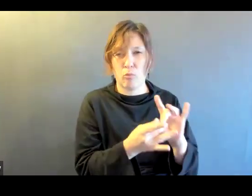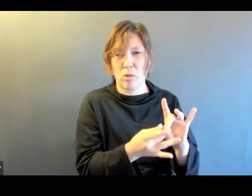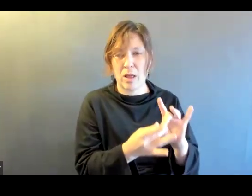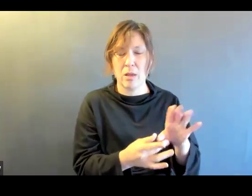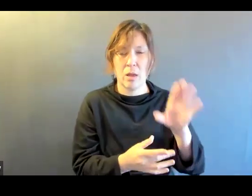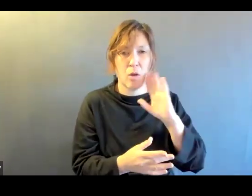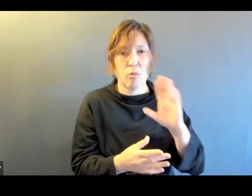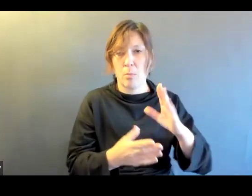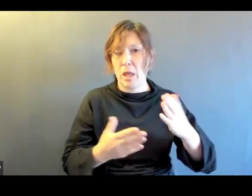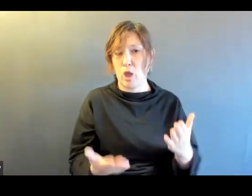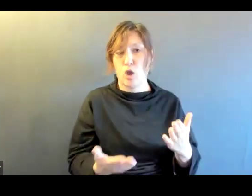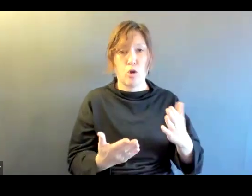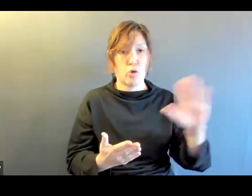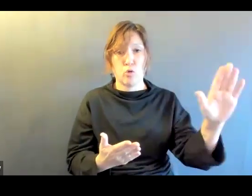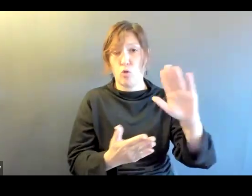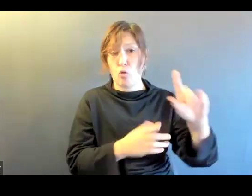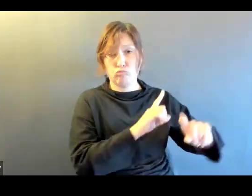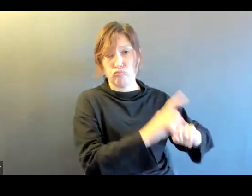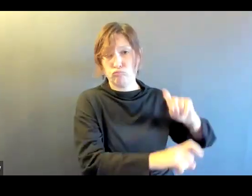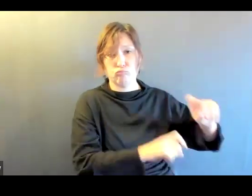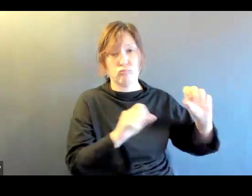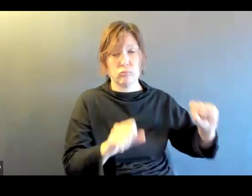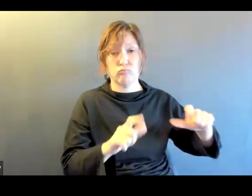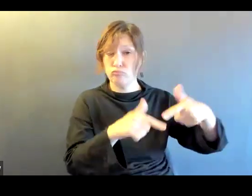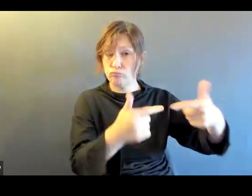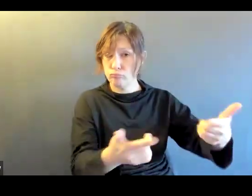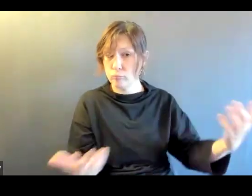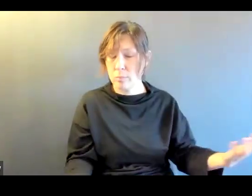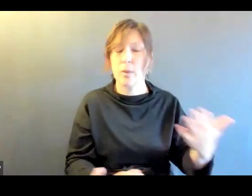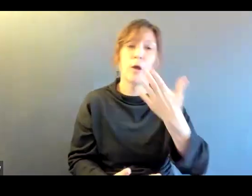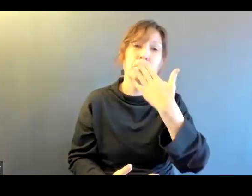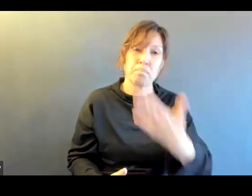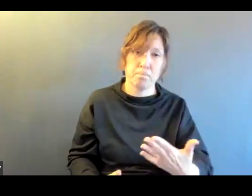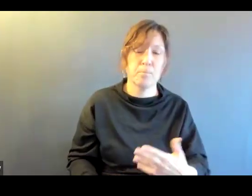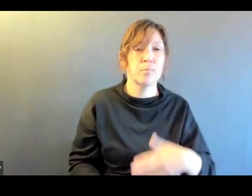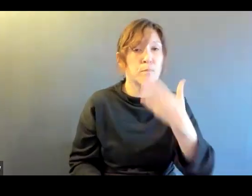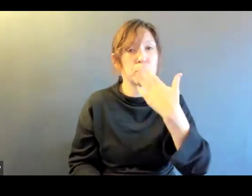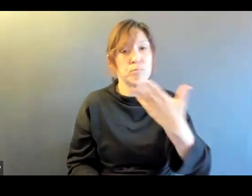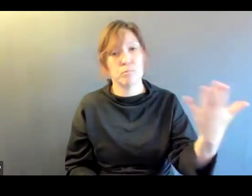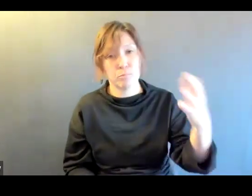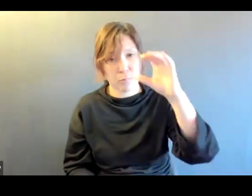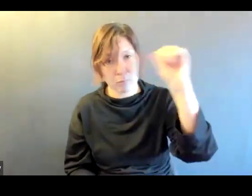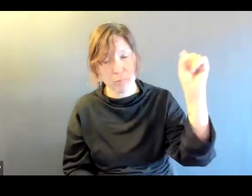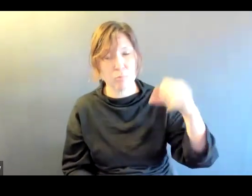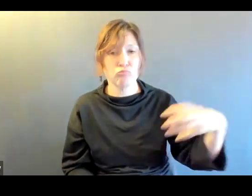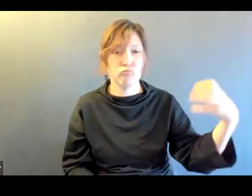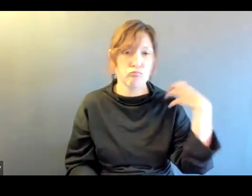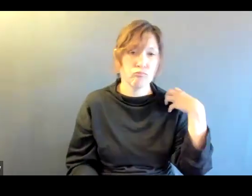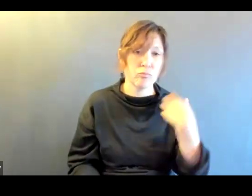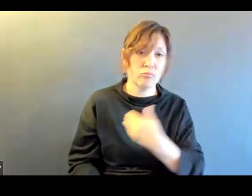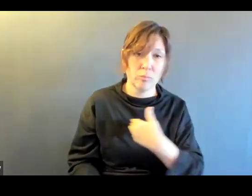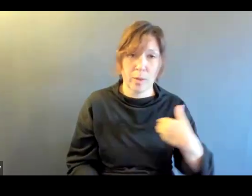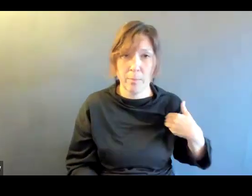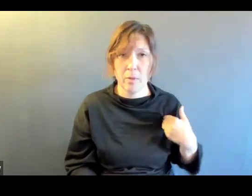have. So with that, Chair, I'll turn it over to Jeremiah. Thank you, Superintendent. Thank you, Chair Robinson. Thank you, committee members, for having me. I'm happy